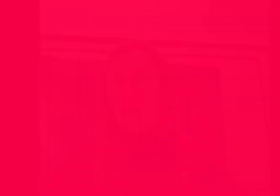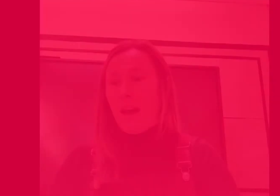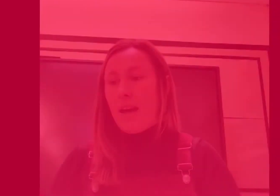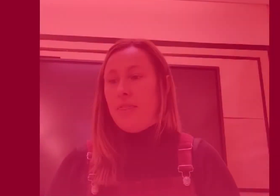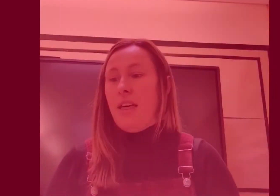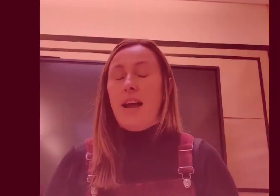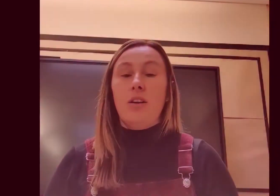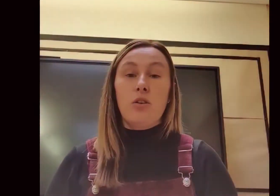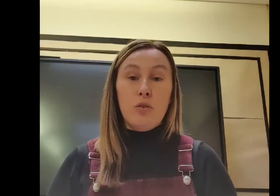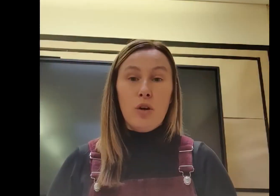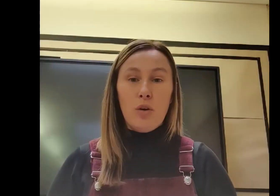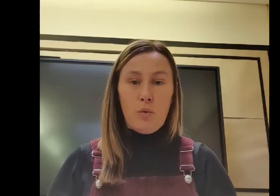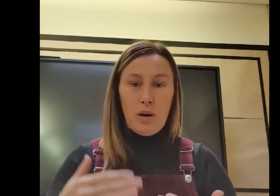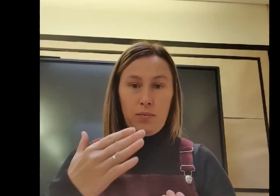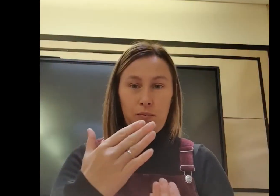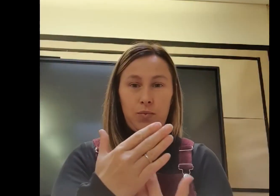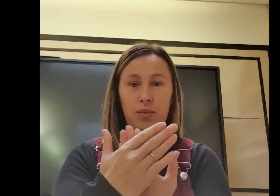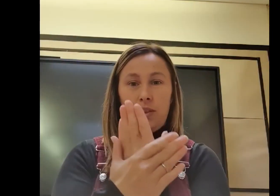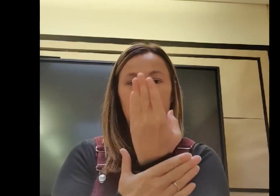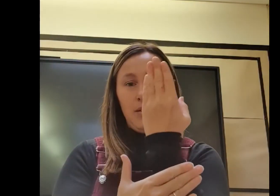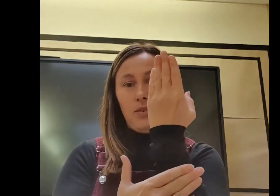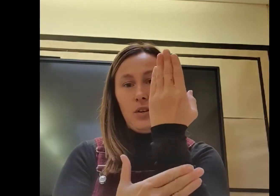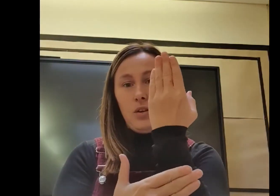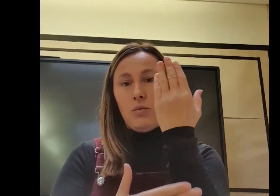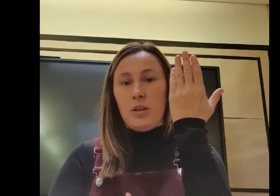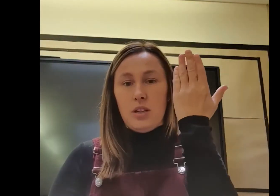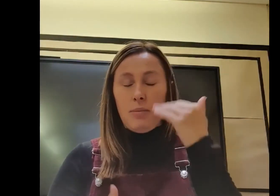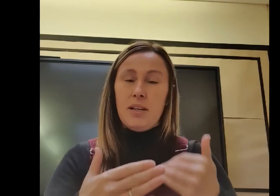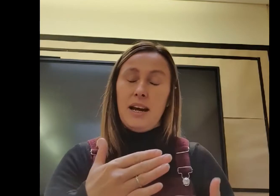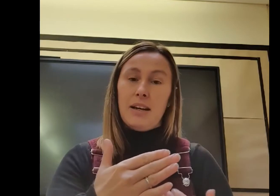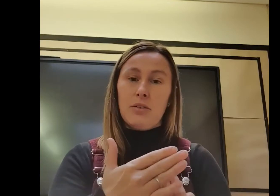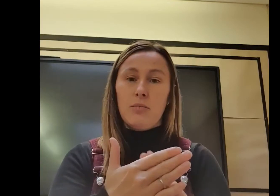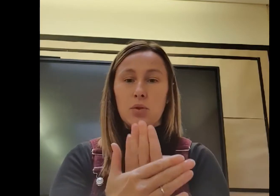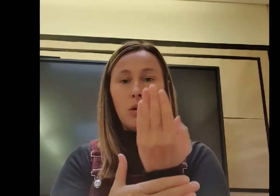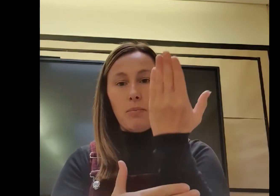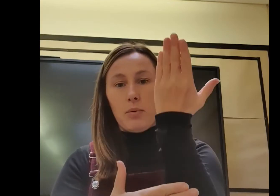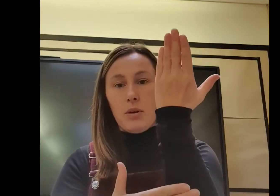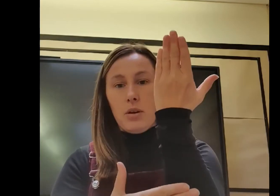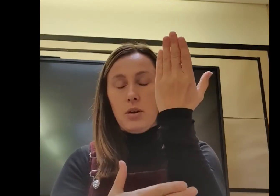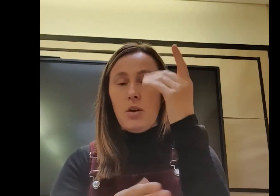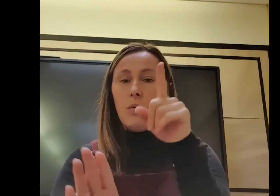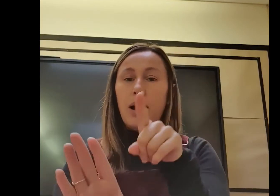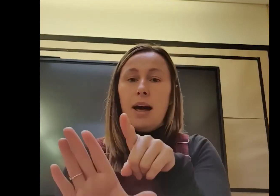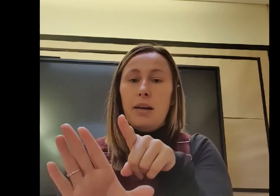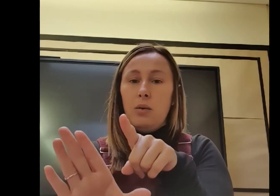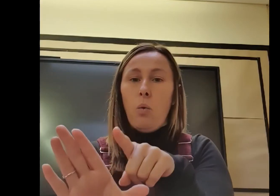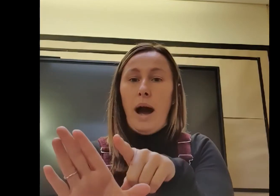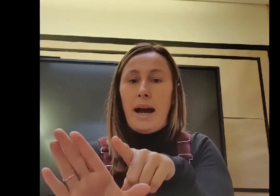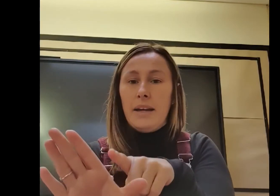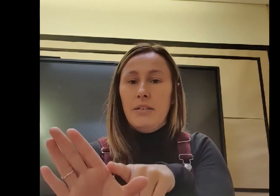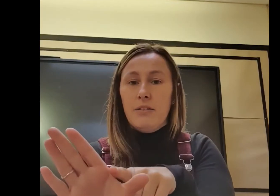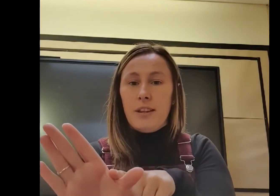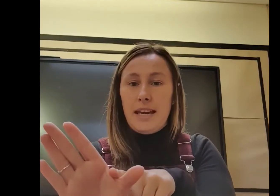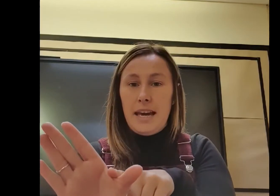And then new, time for new. Your dominant hand comes up, new, and the Y for the year,